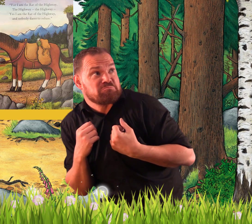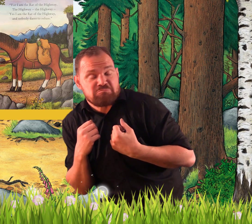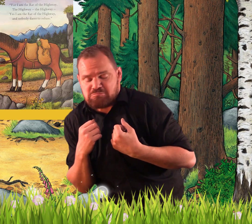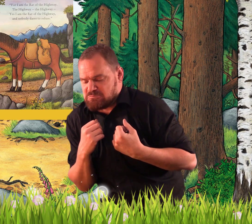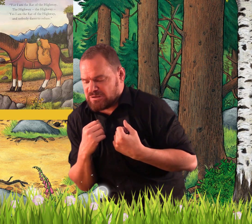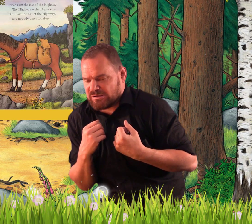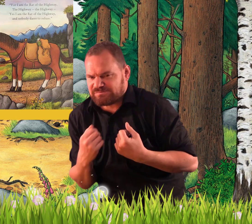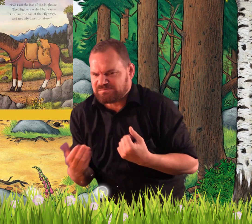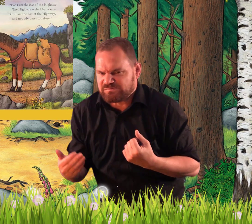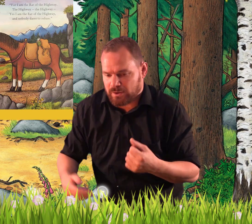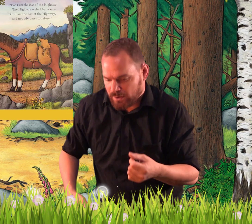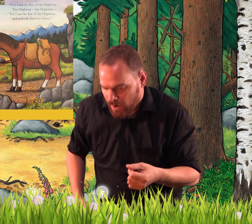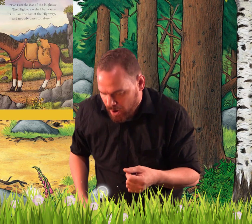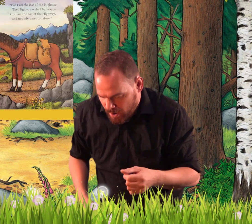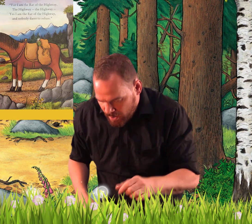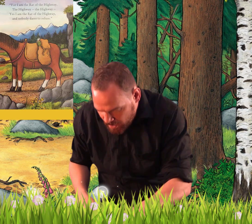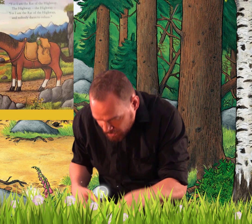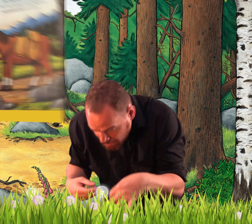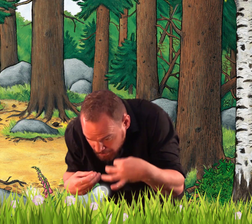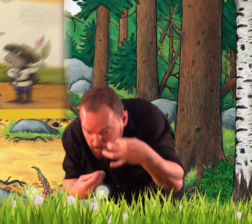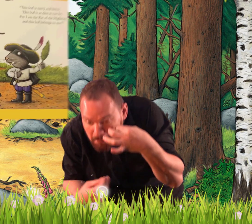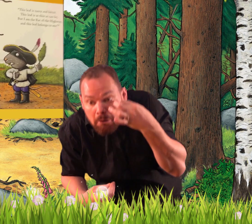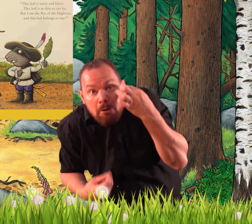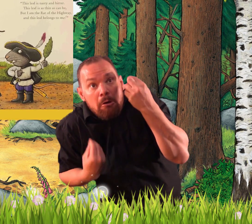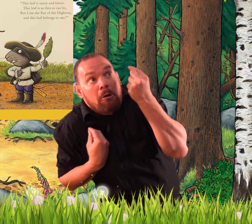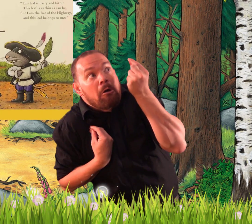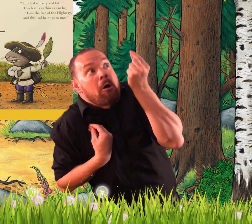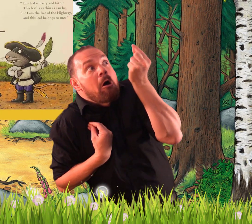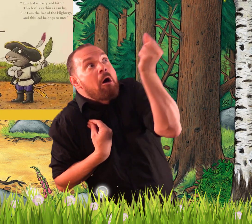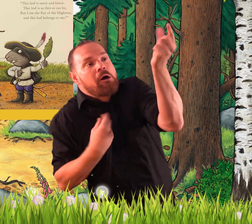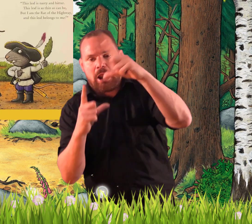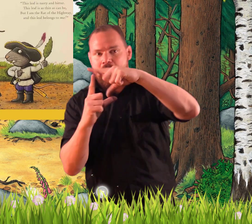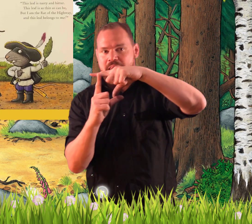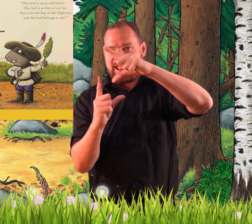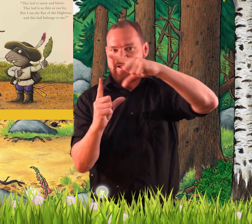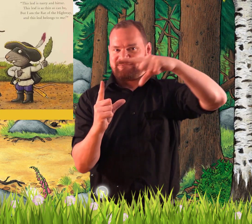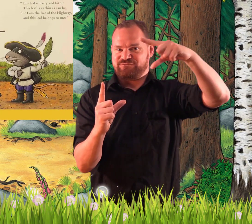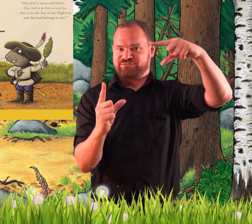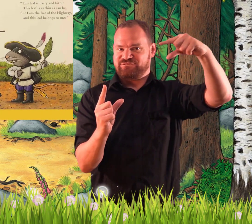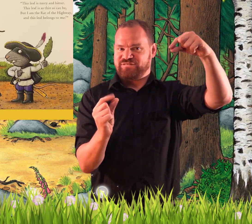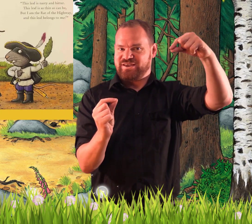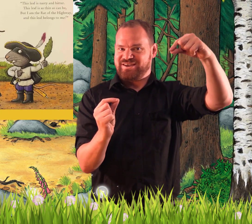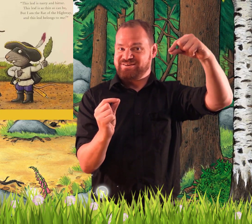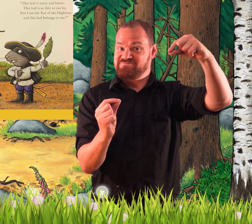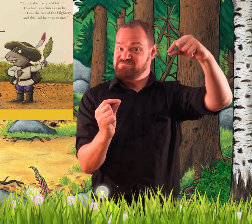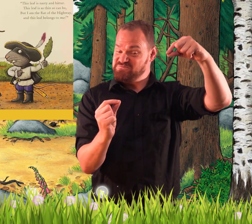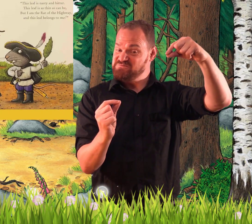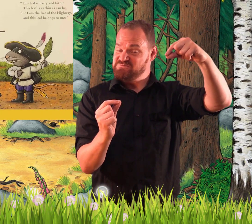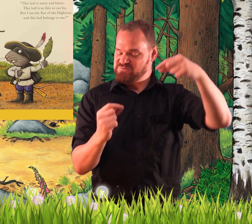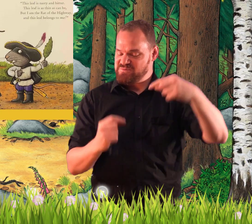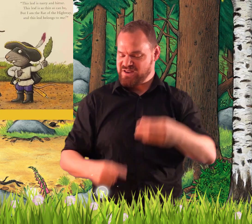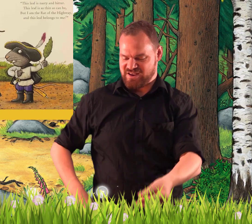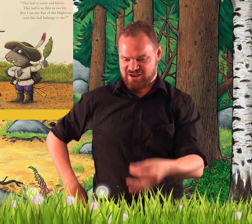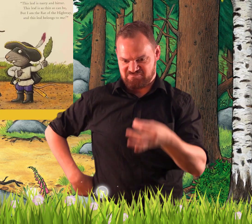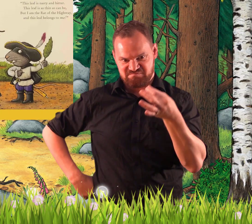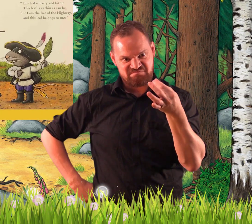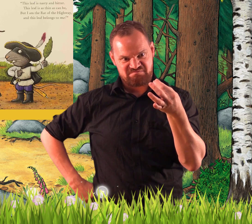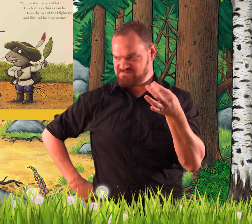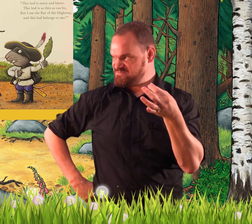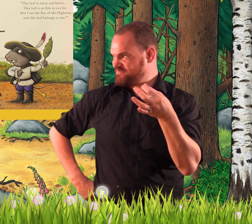replied. The highway rat took a nice green leaf from them. "This leaf is as thin as can be, but I am the rat of